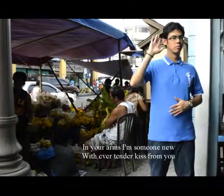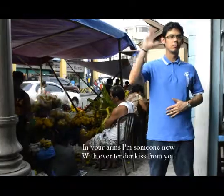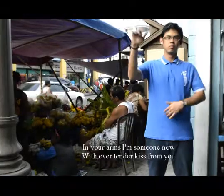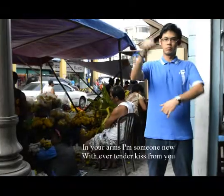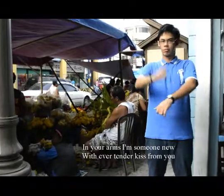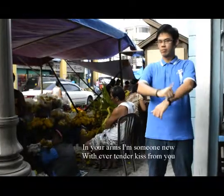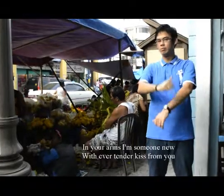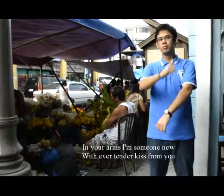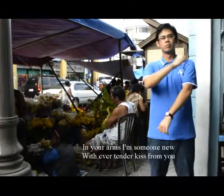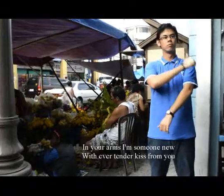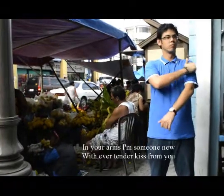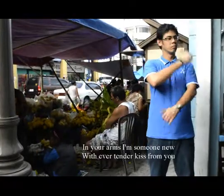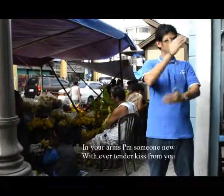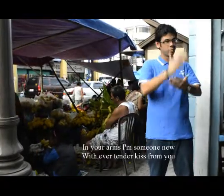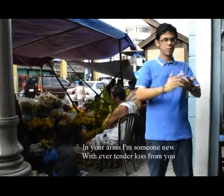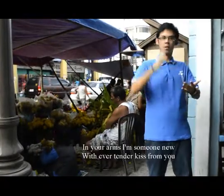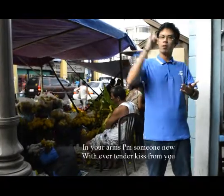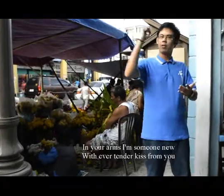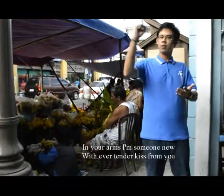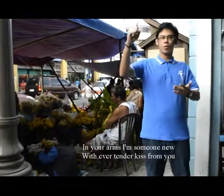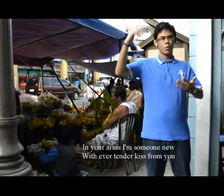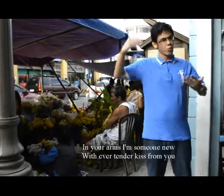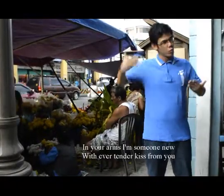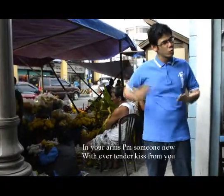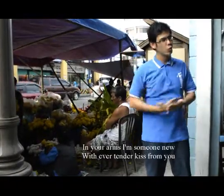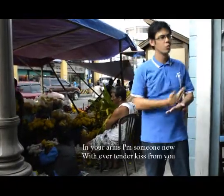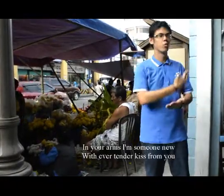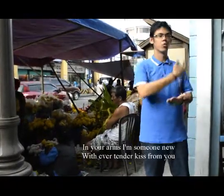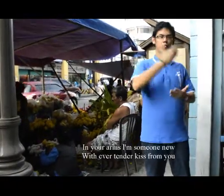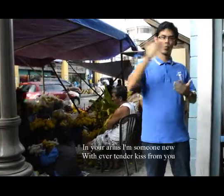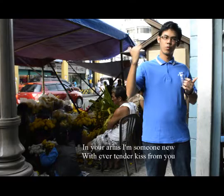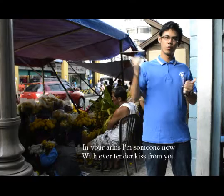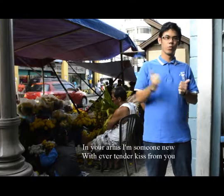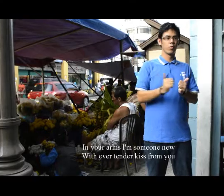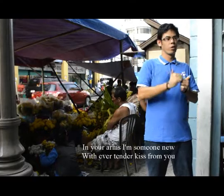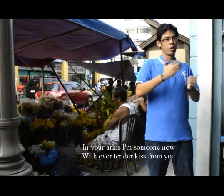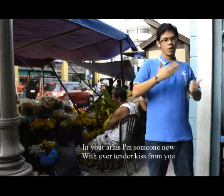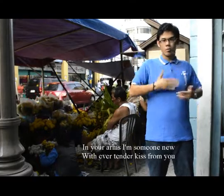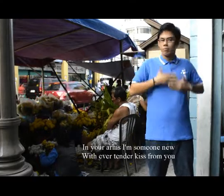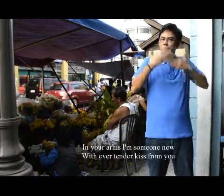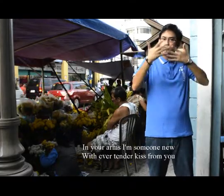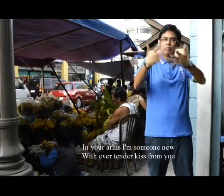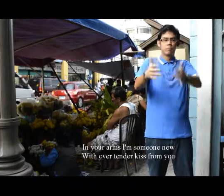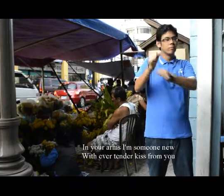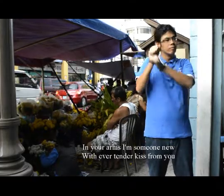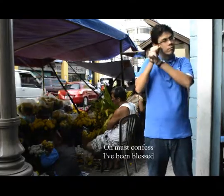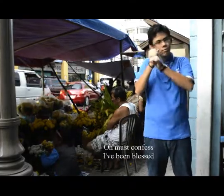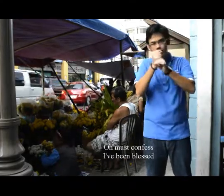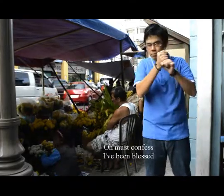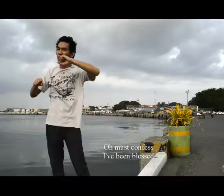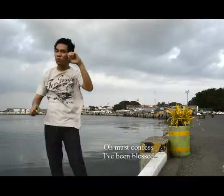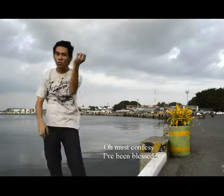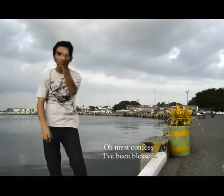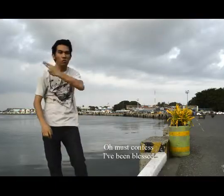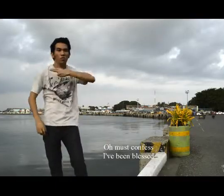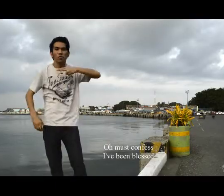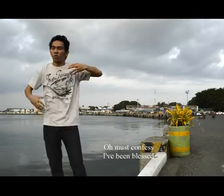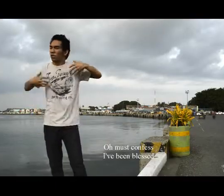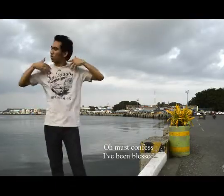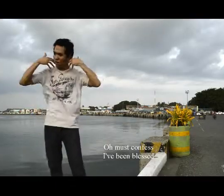you. In your arms I'm so new, with every tender kiss from you. Oh, I